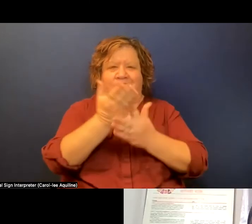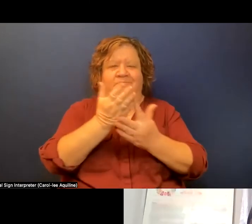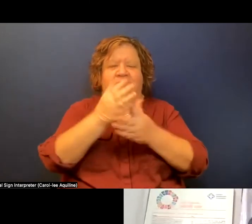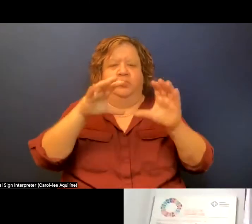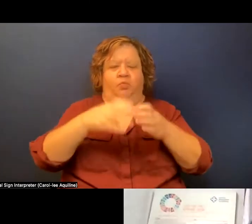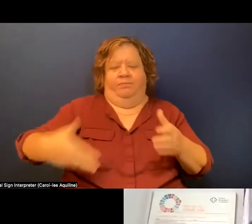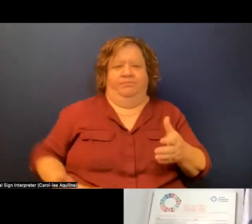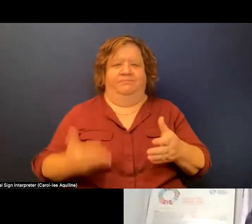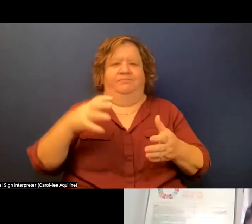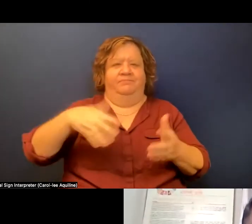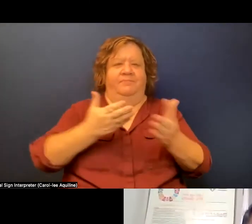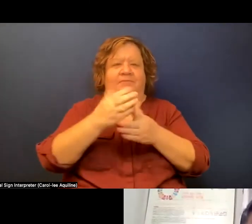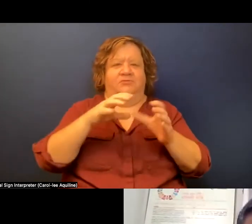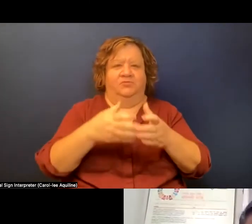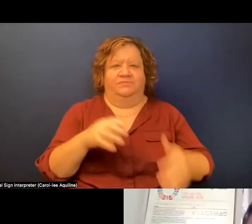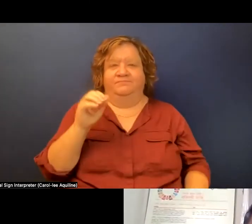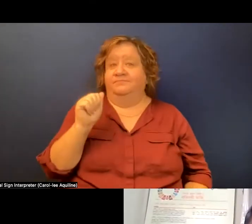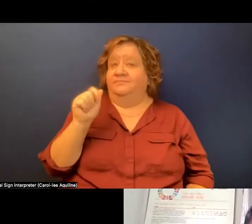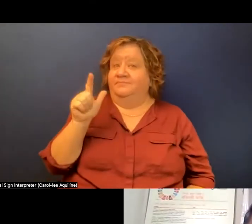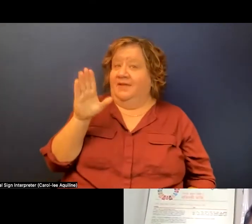Ashoka Fellow who is